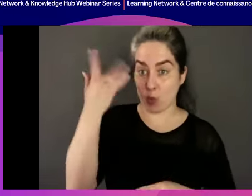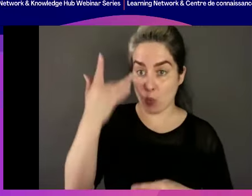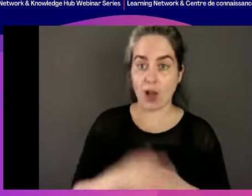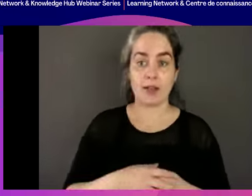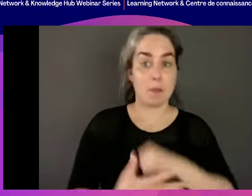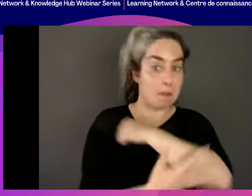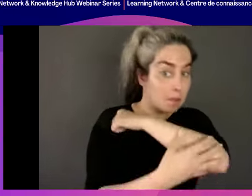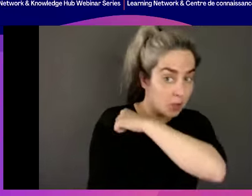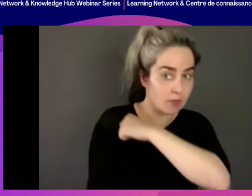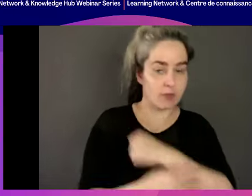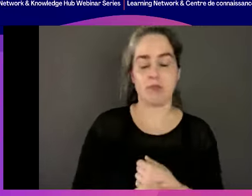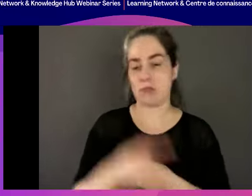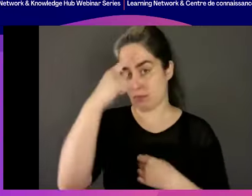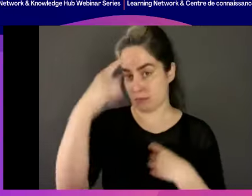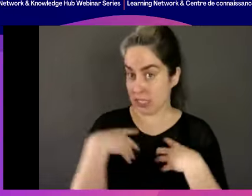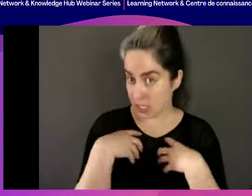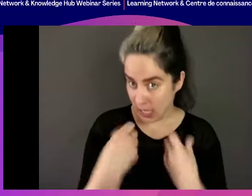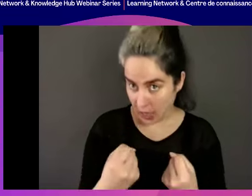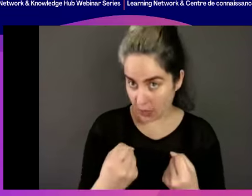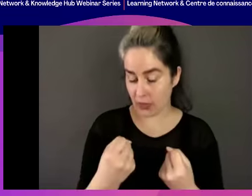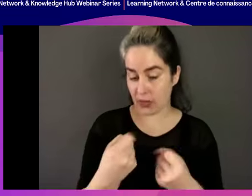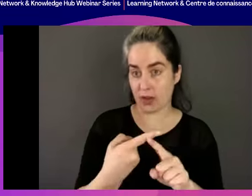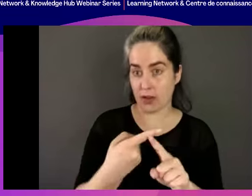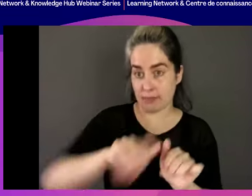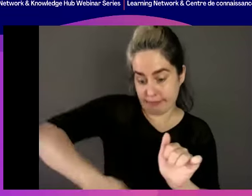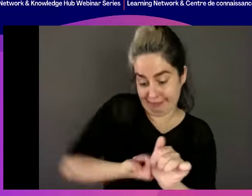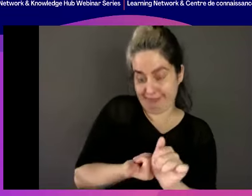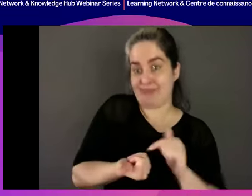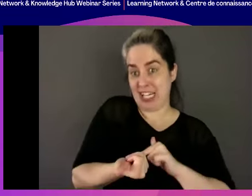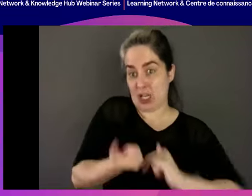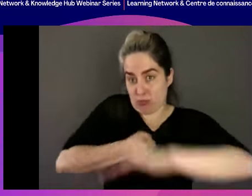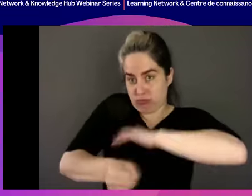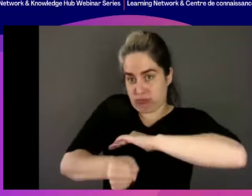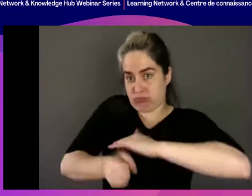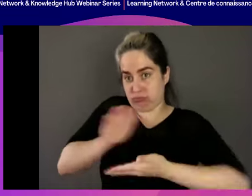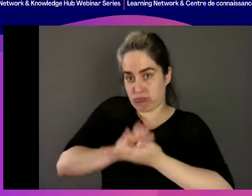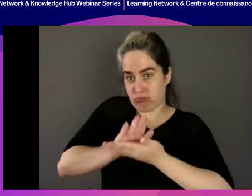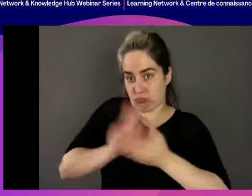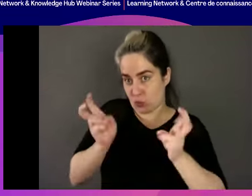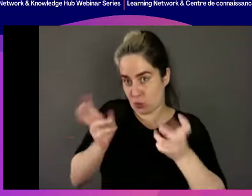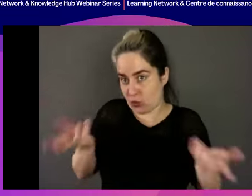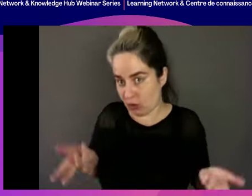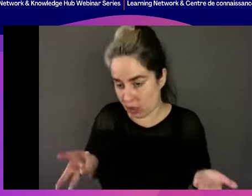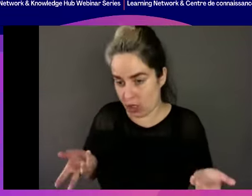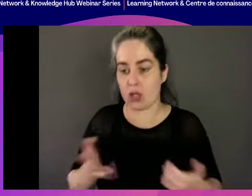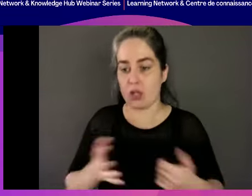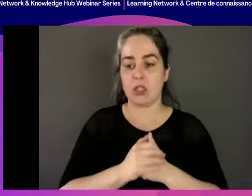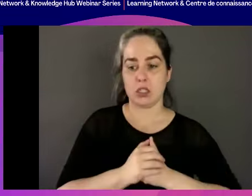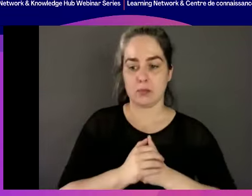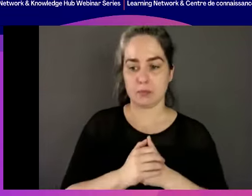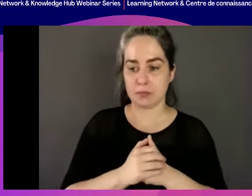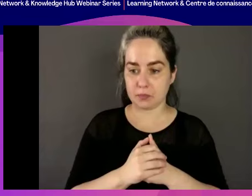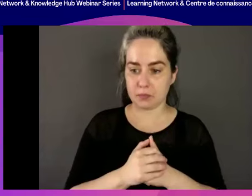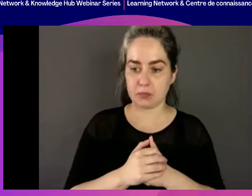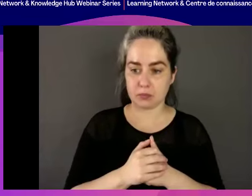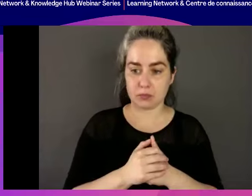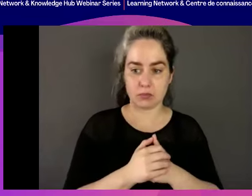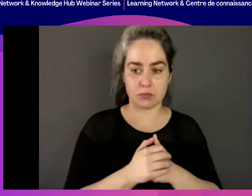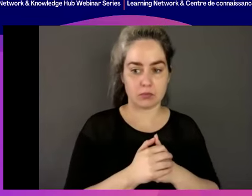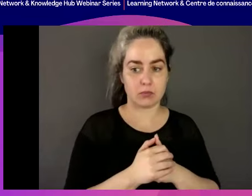issues, stemming from residential schools. And this report also pointed